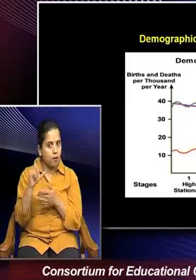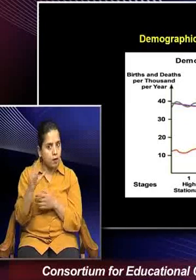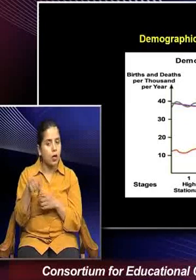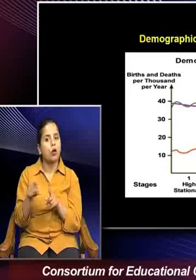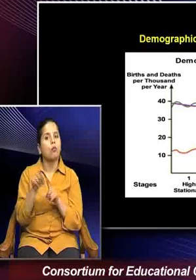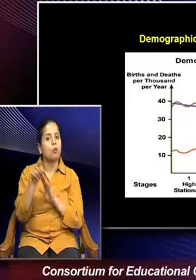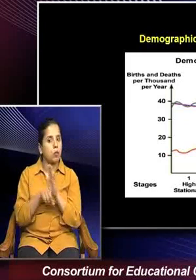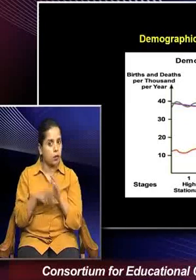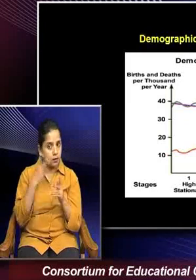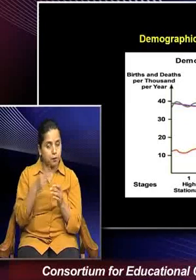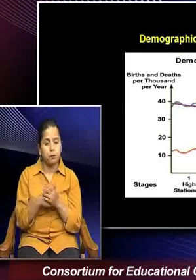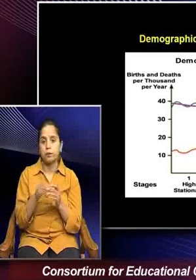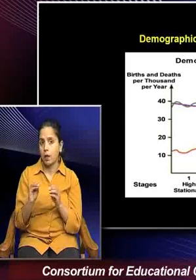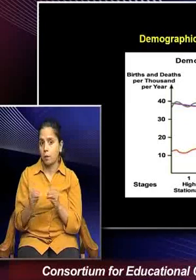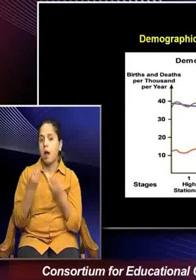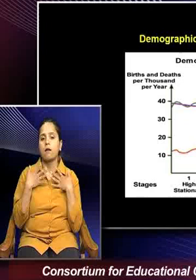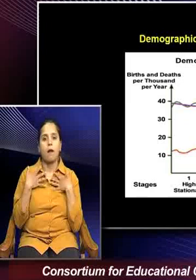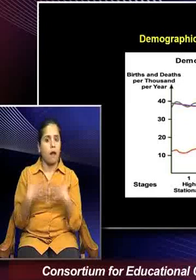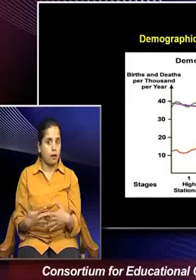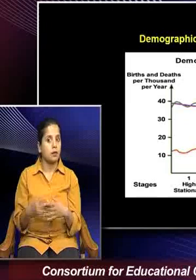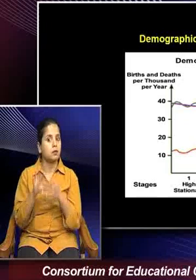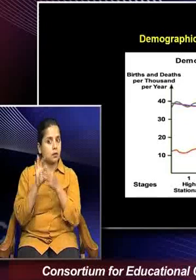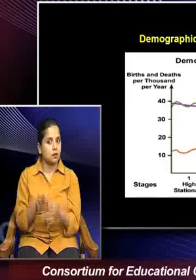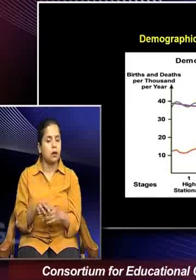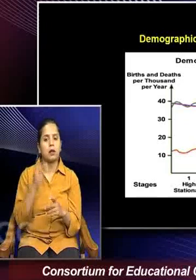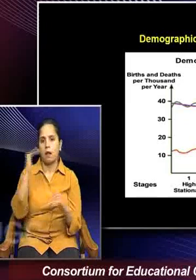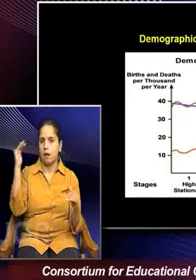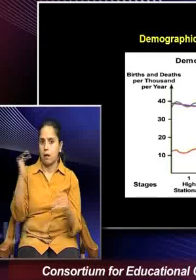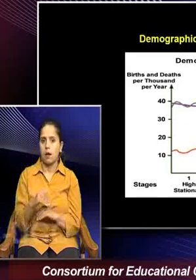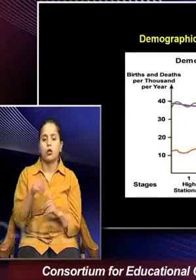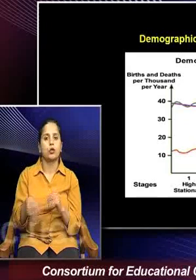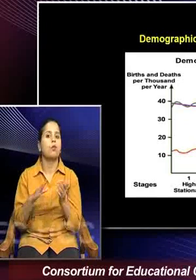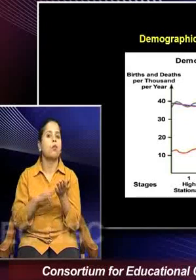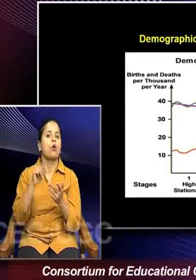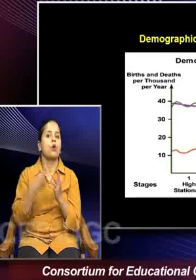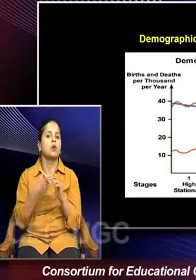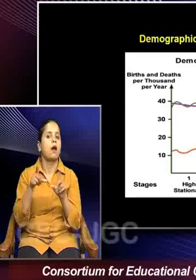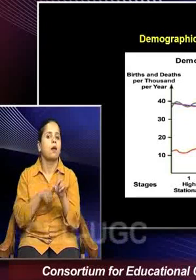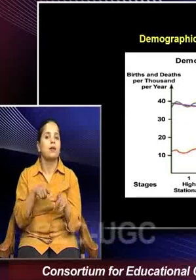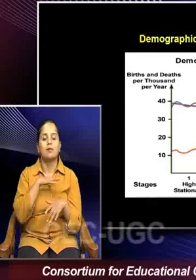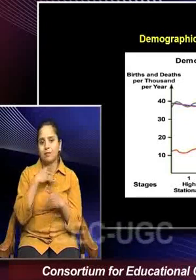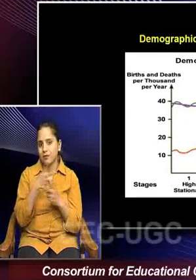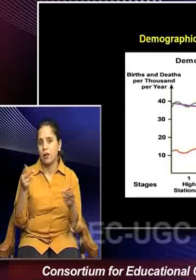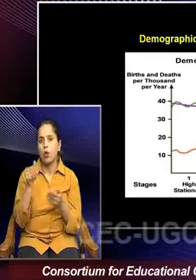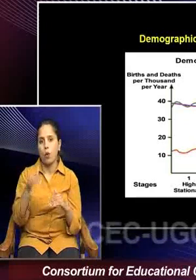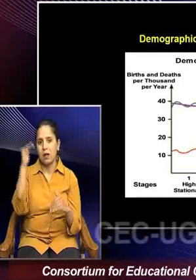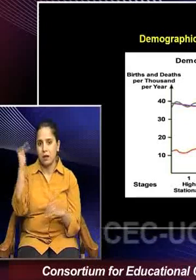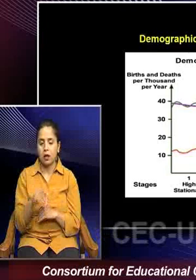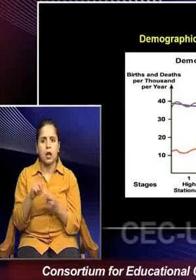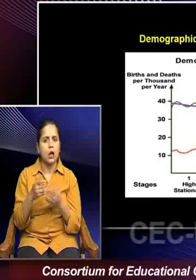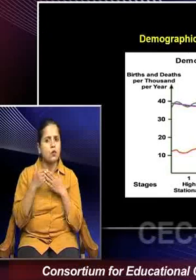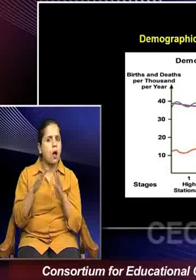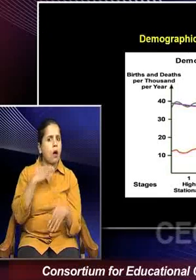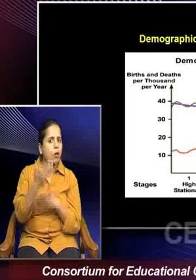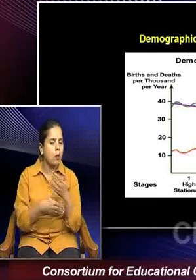all, improving the health and therefore bring down mortality levels. Second is how to provide education and